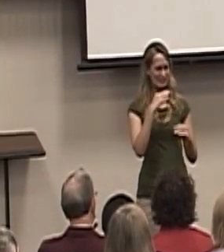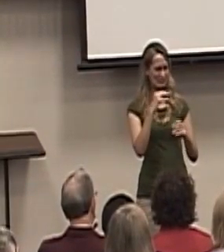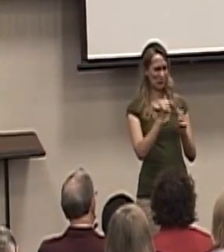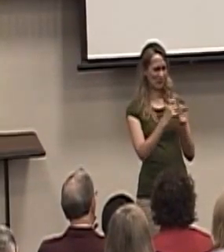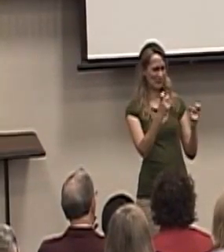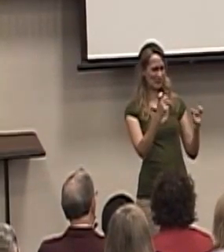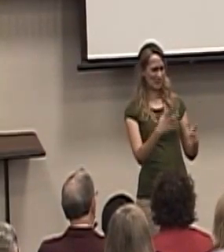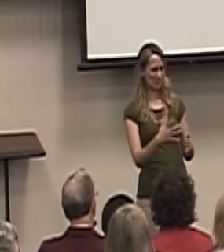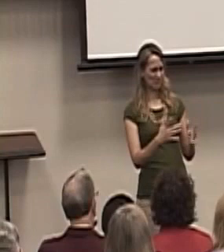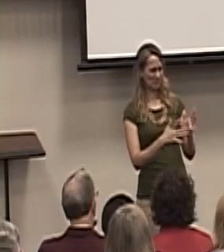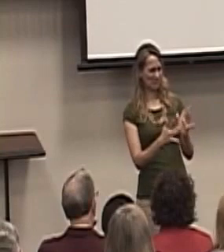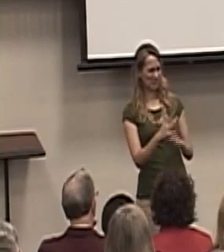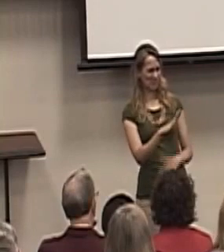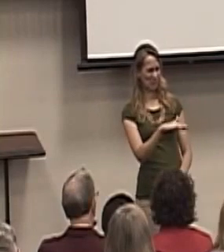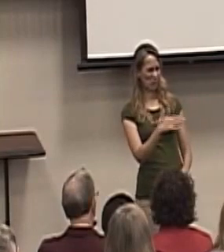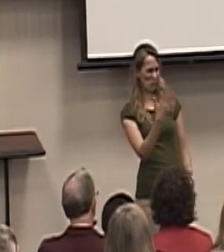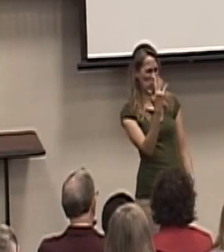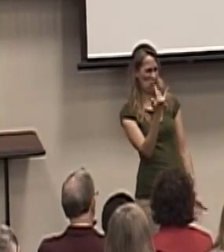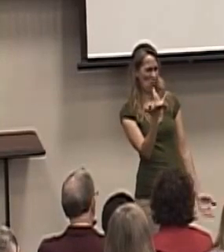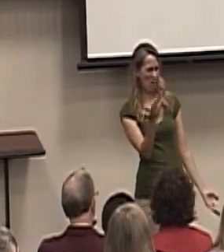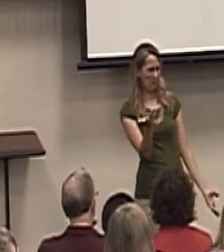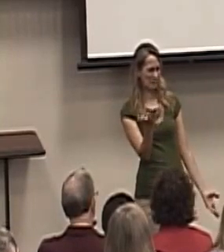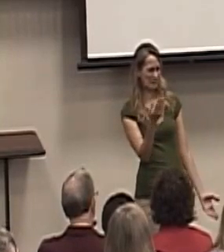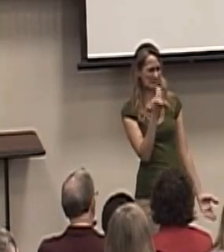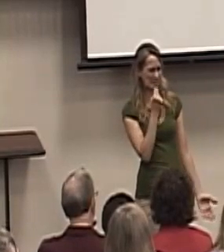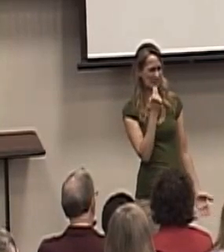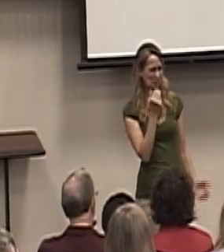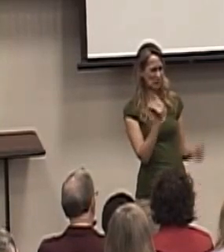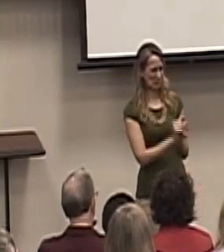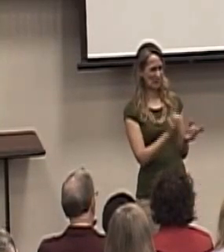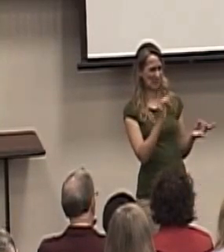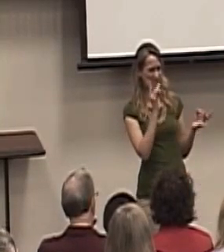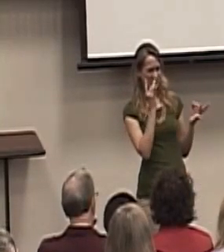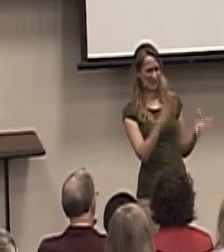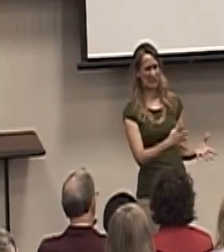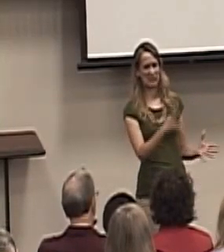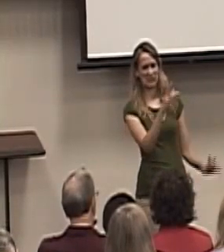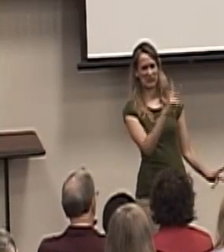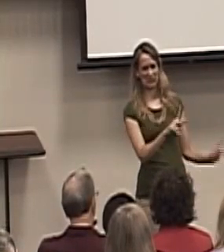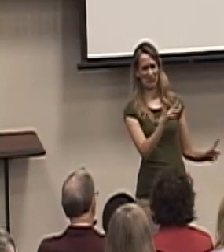Jesus? Why are you eating with the scum of the earth?